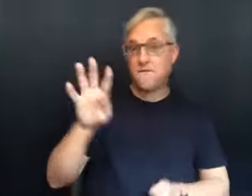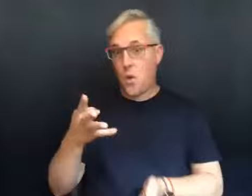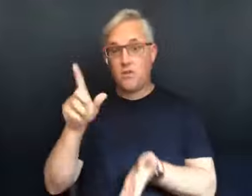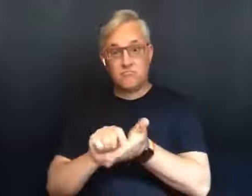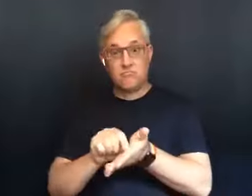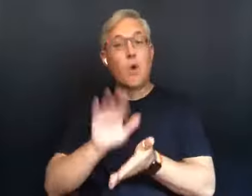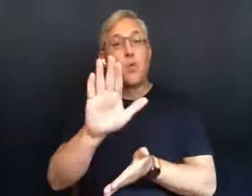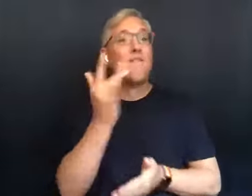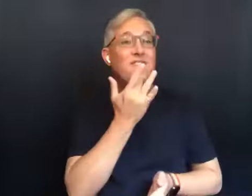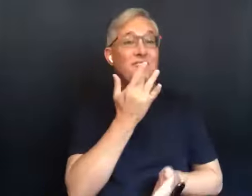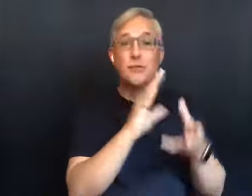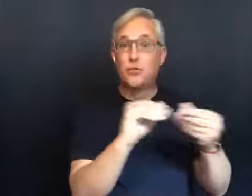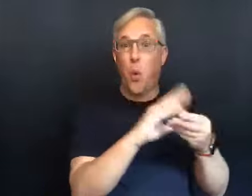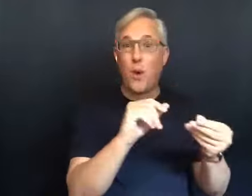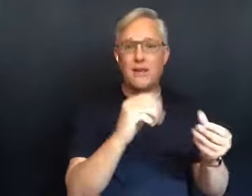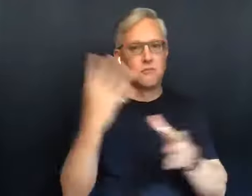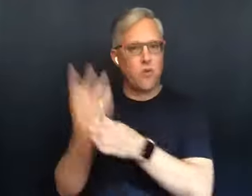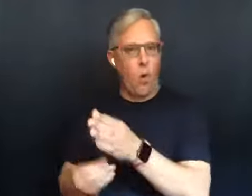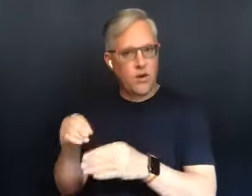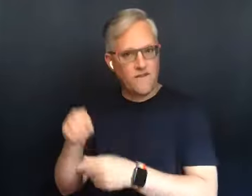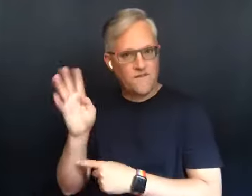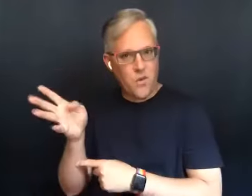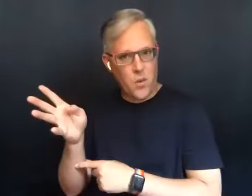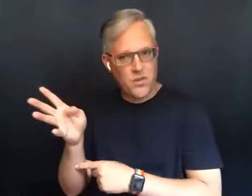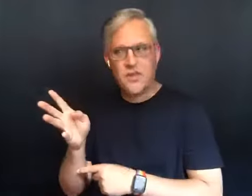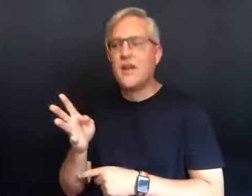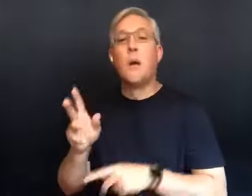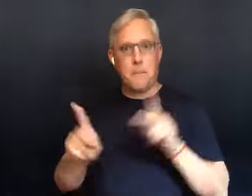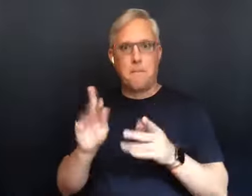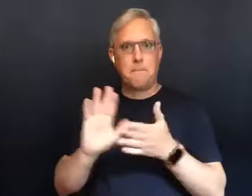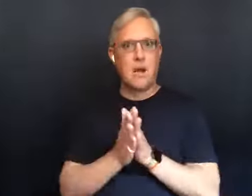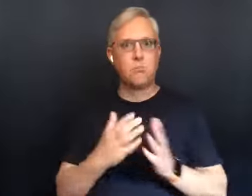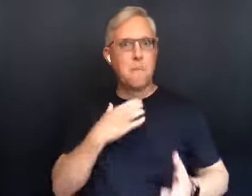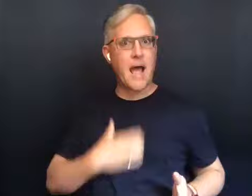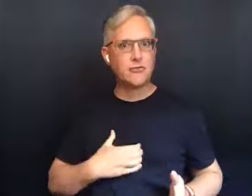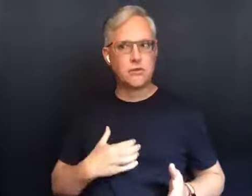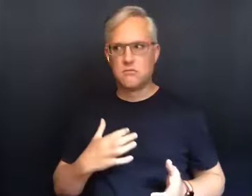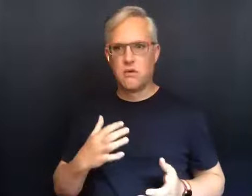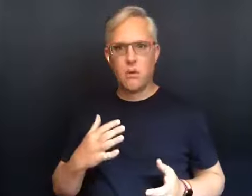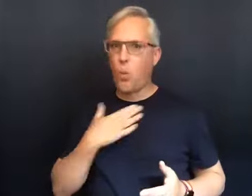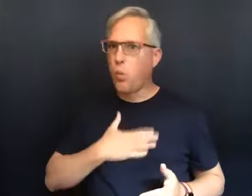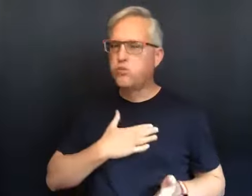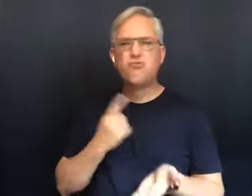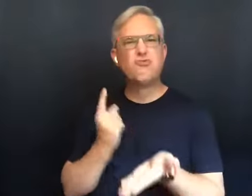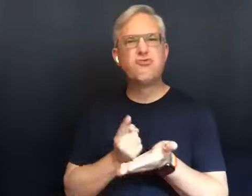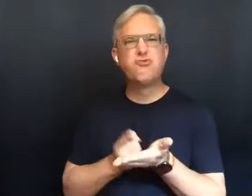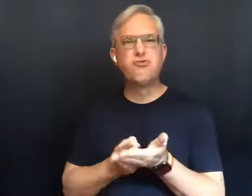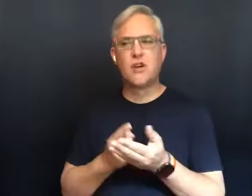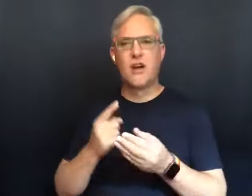taking your favorite story out, and people get interested and passionate about the Big Book. That's so much more fun